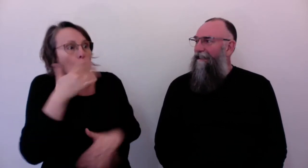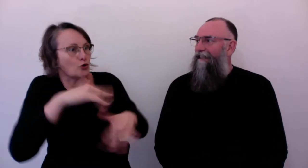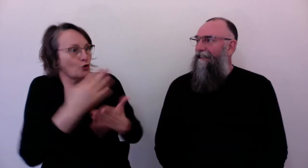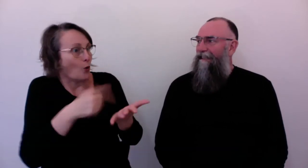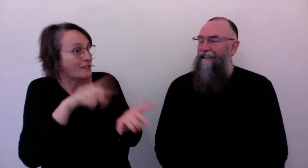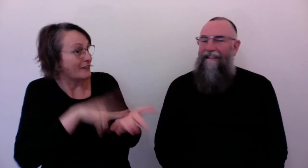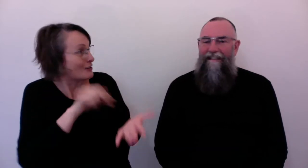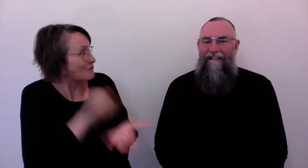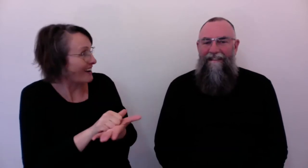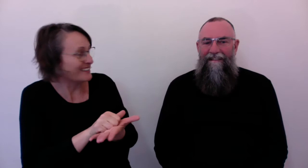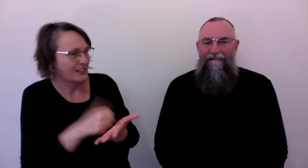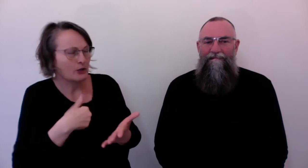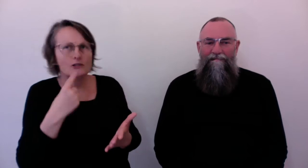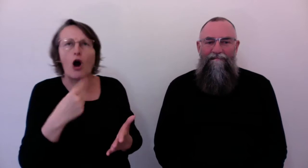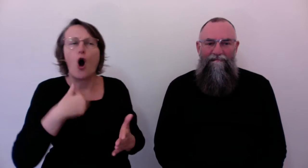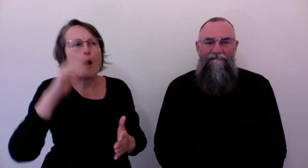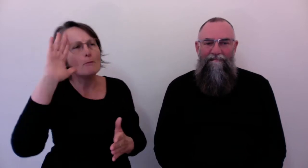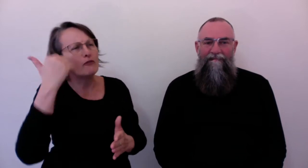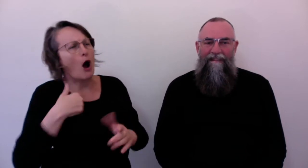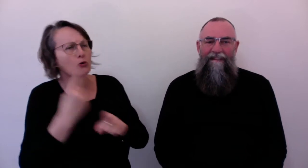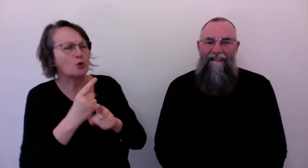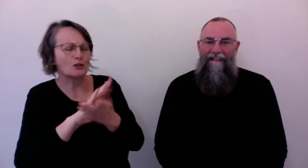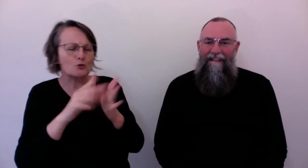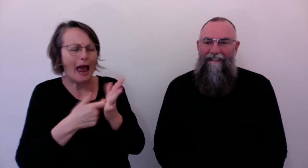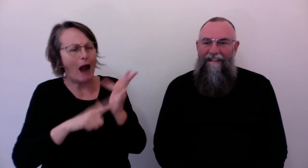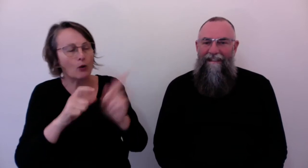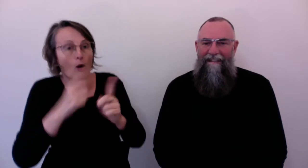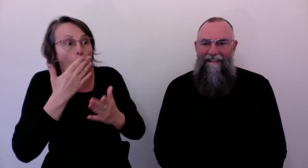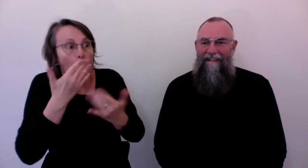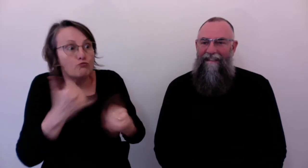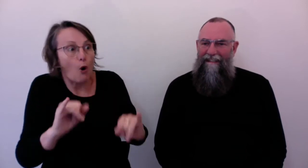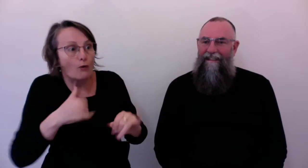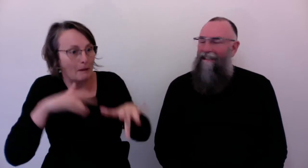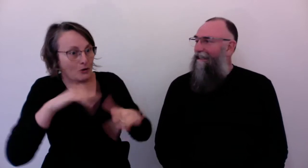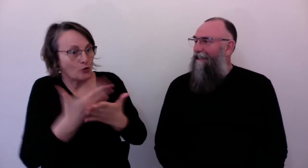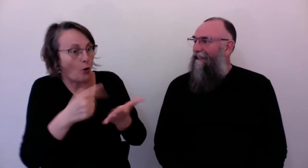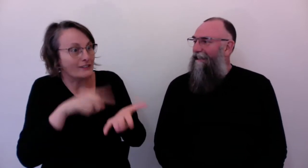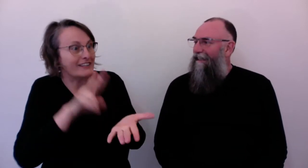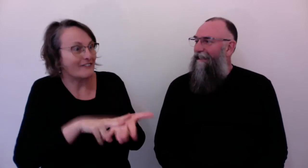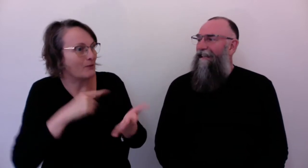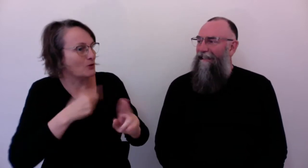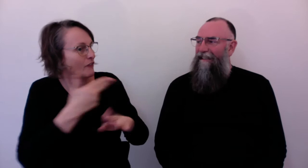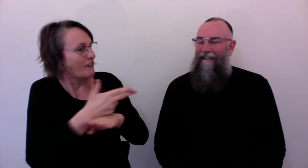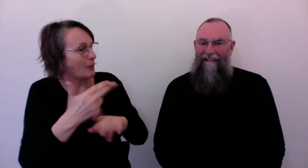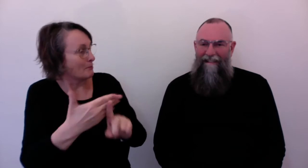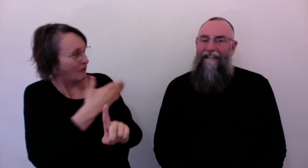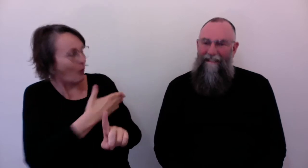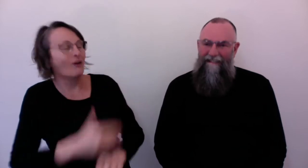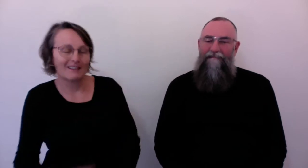they're like, I don't remember the conversation. Like, Yeah. oh my God, that's coming out. Can you believe that Lassiter's blew up? Yeah. That happened 10 years ago. I can, because that was in the 2000s. Yeah,